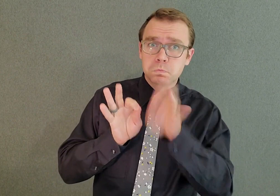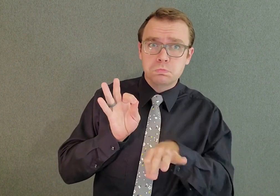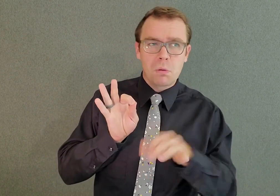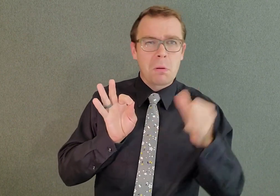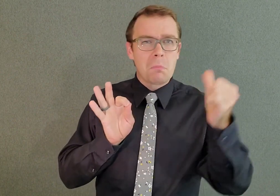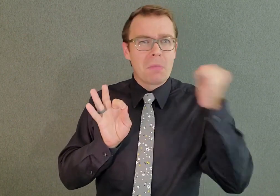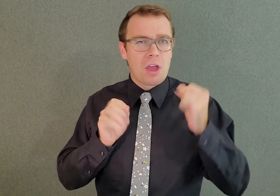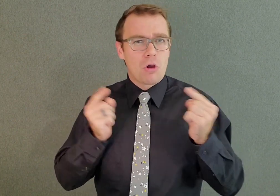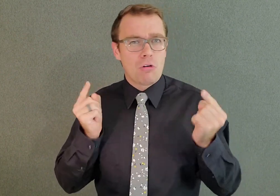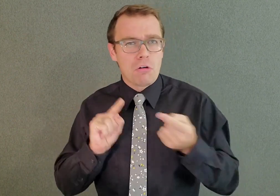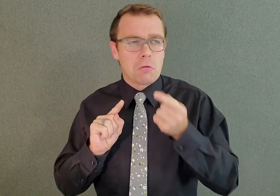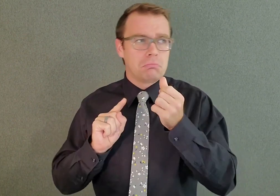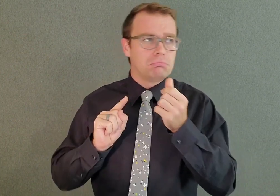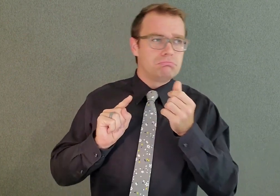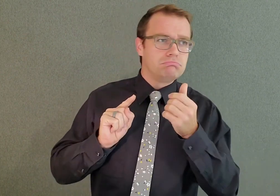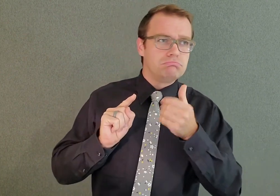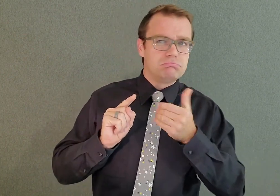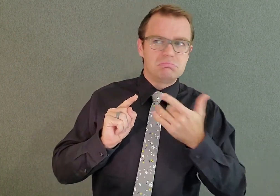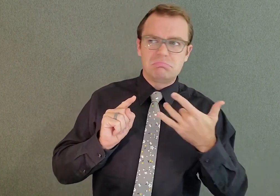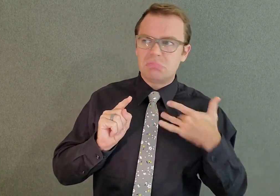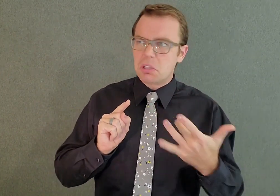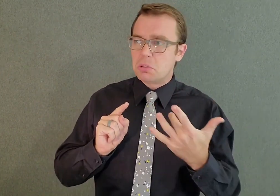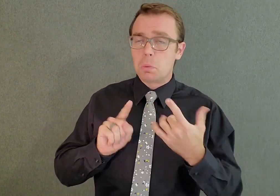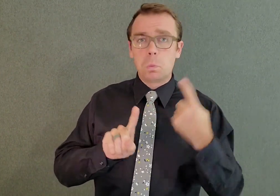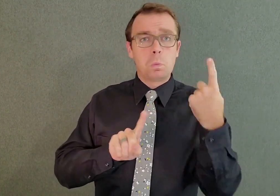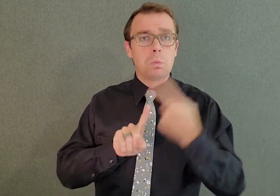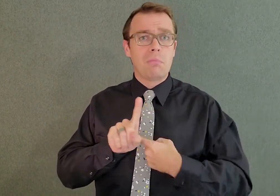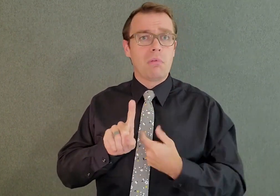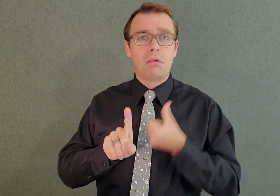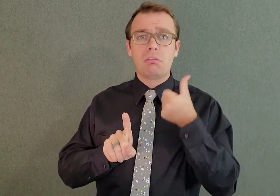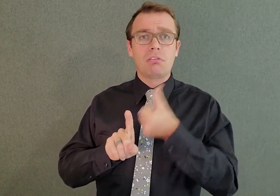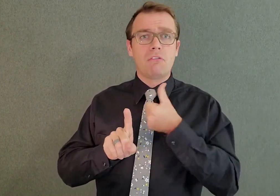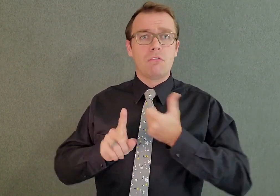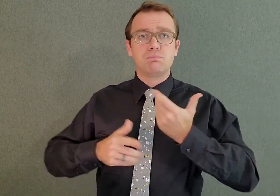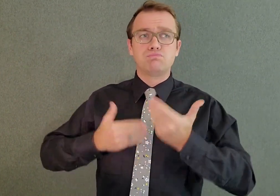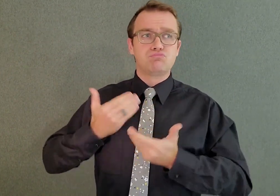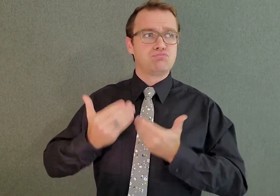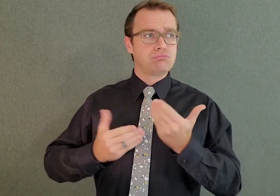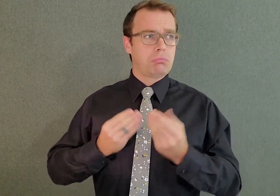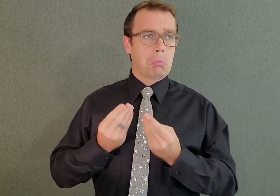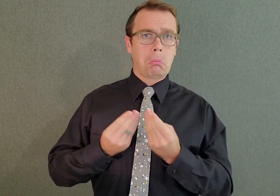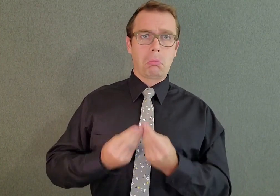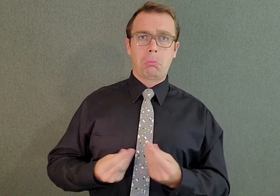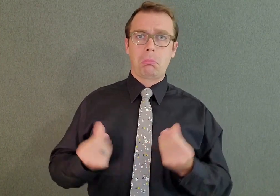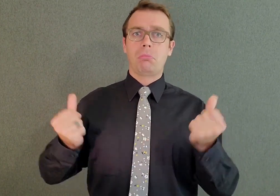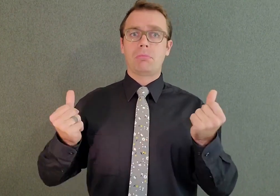from uncomplicated low back pain will generally feel better after a month without really doing anything about it.